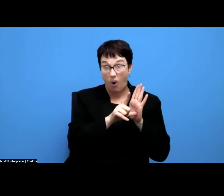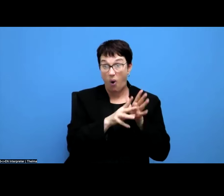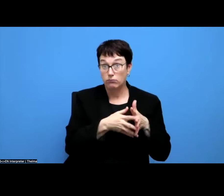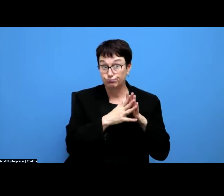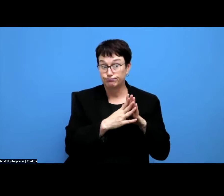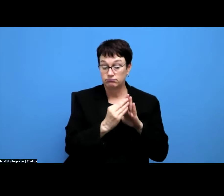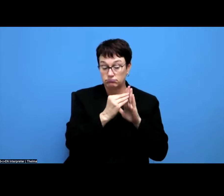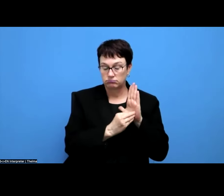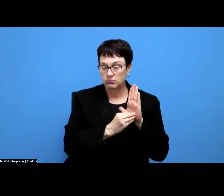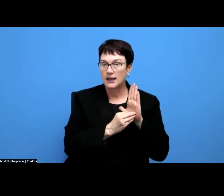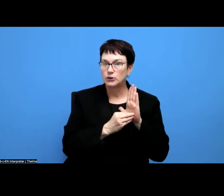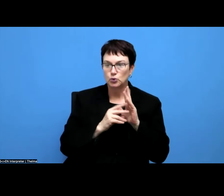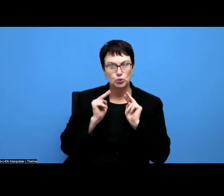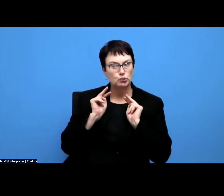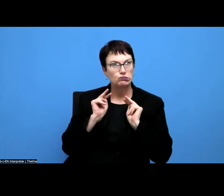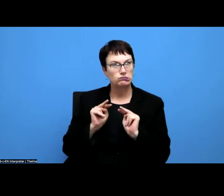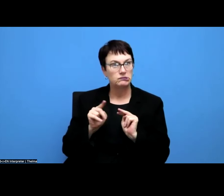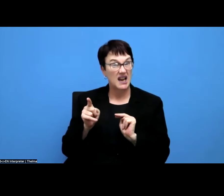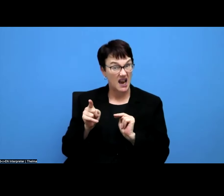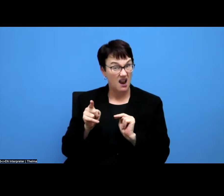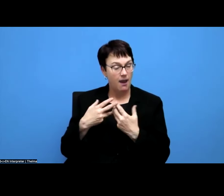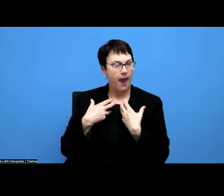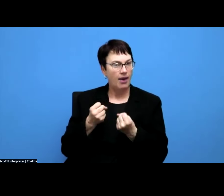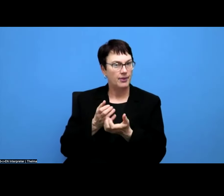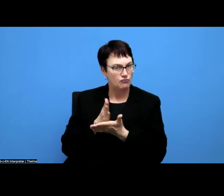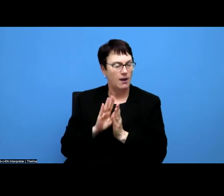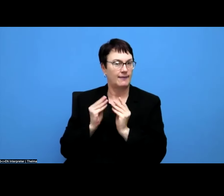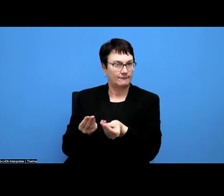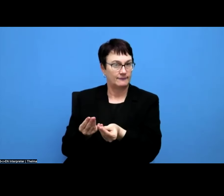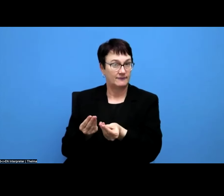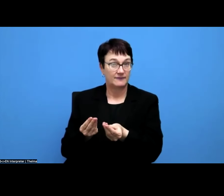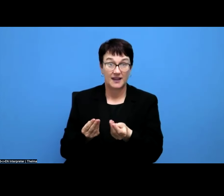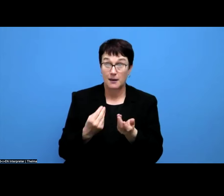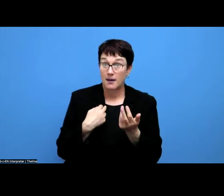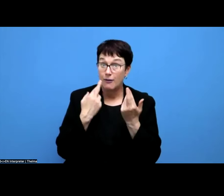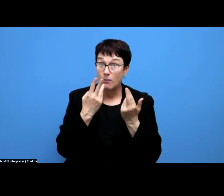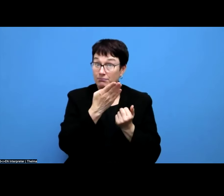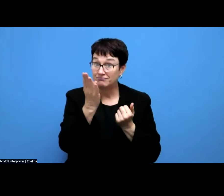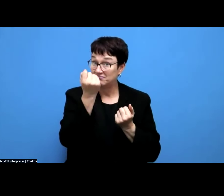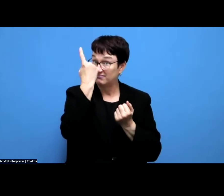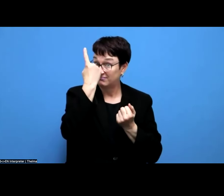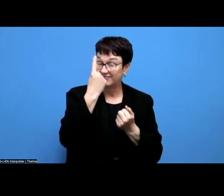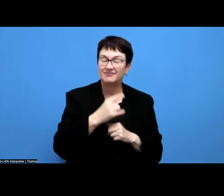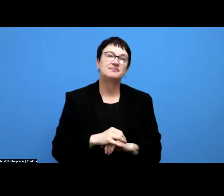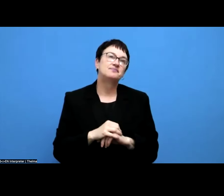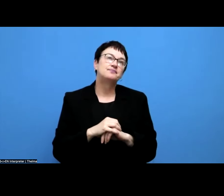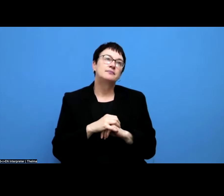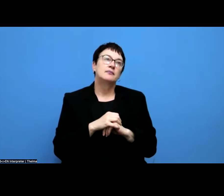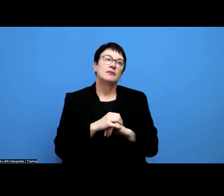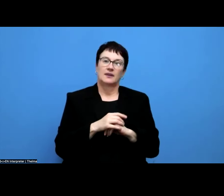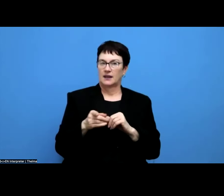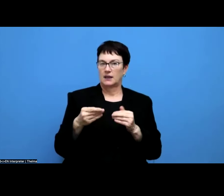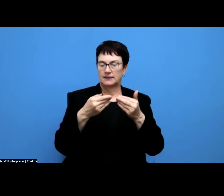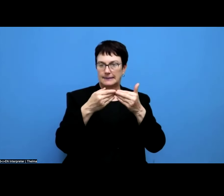health. I hope you're getting me. So in this system, we call it a